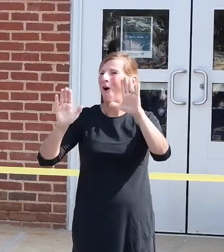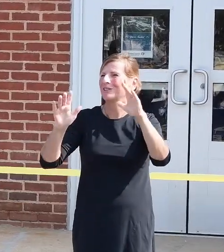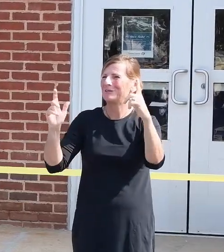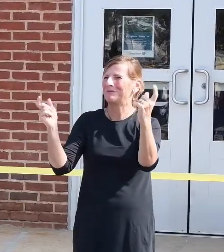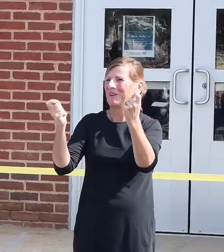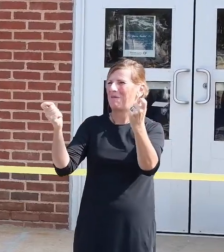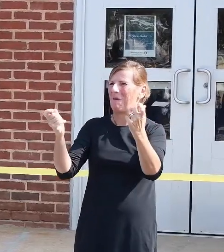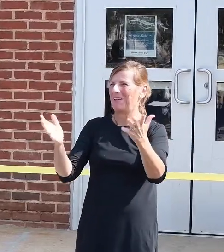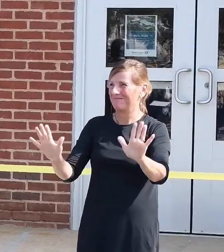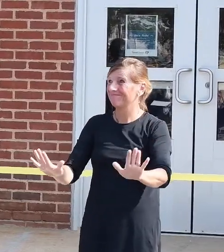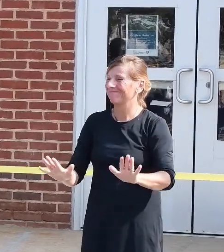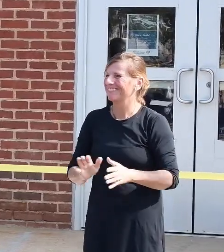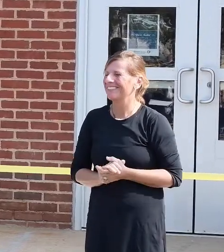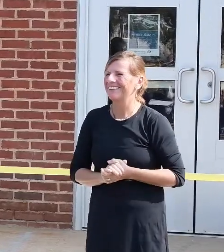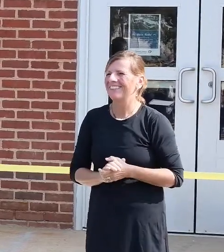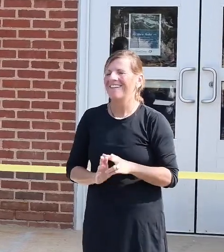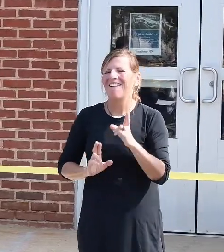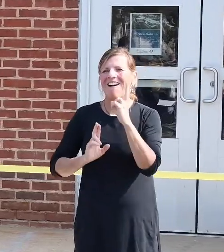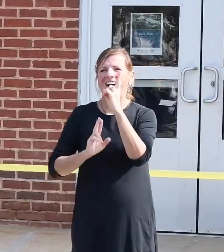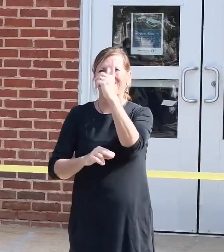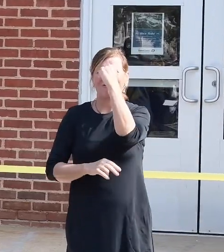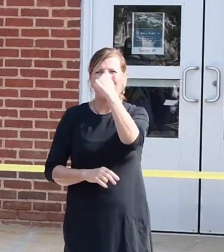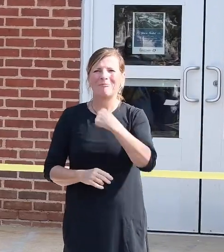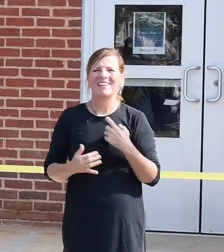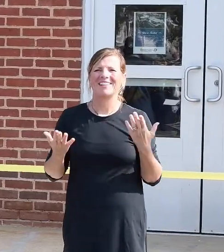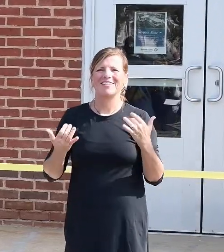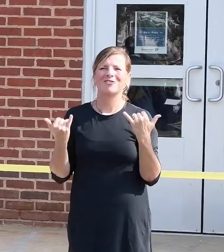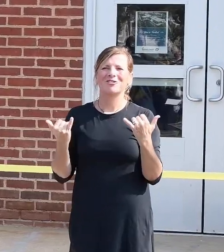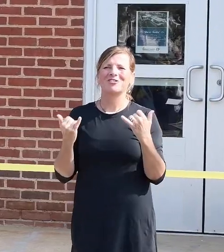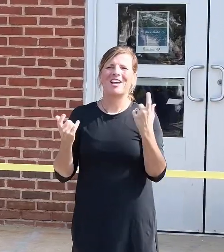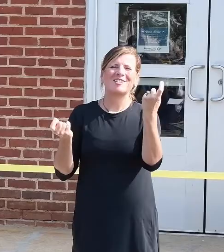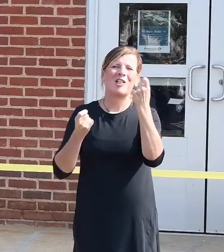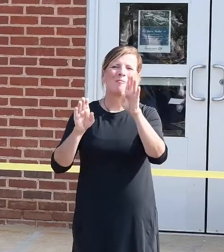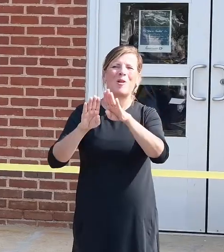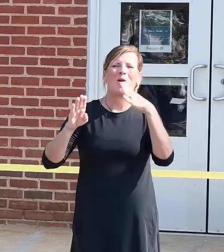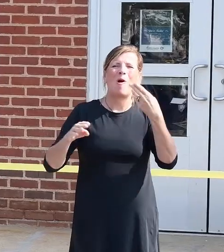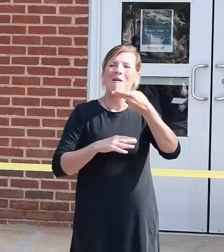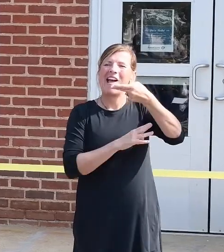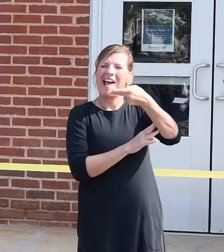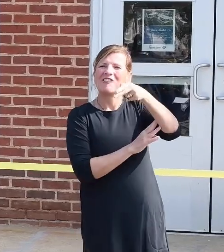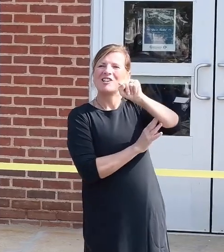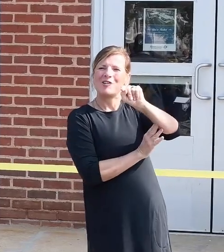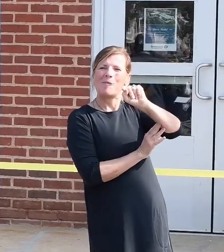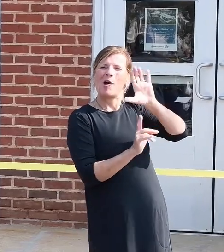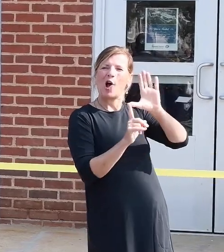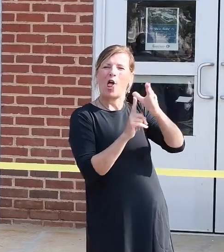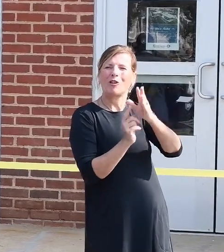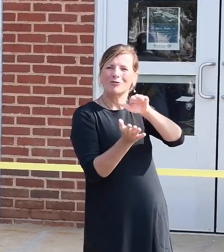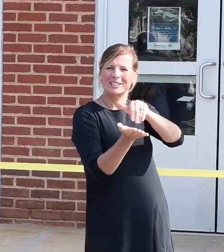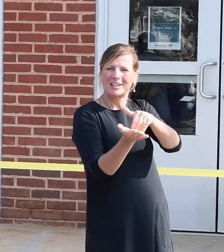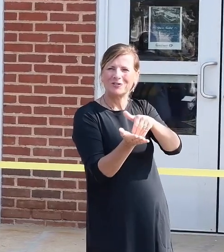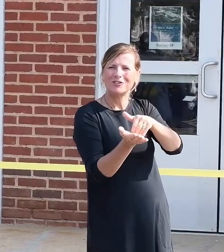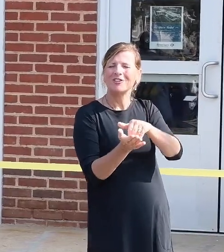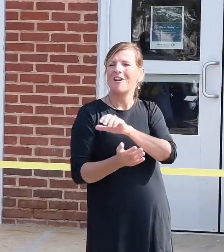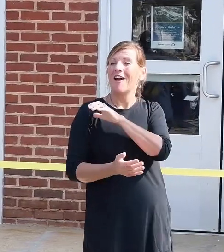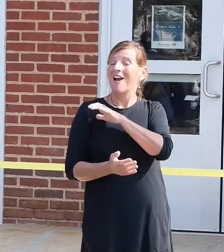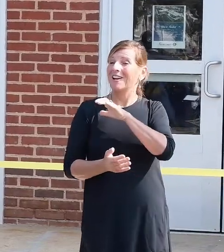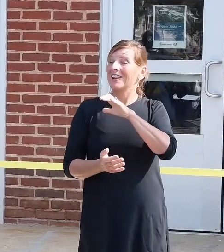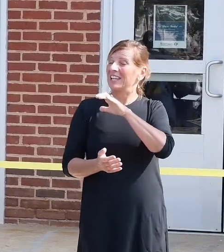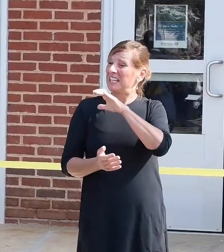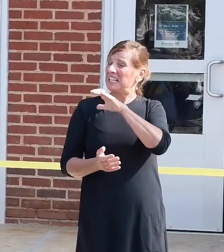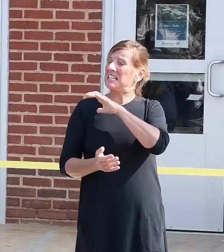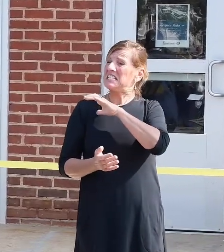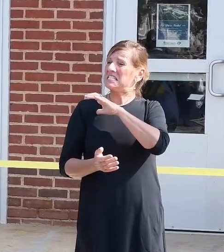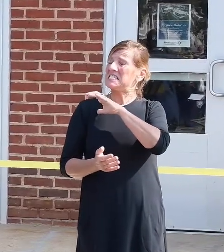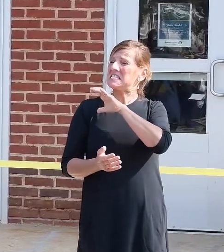ceremony. It's an honor for me to be here today to celebrate the opening of the Harriet Tubman Cultural Center. County Executive Ball